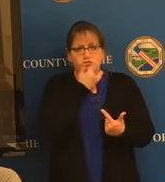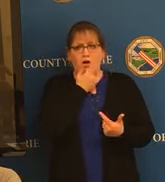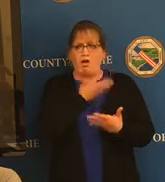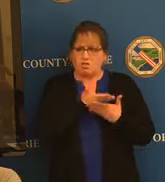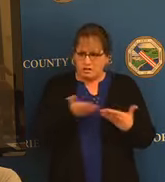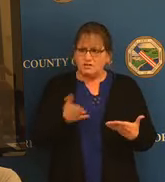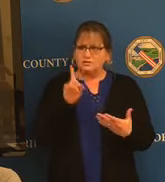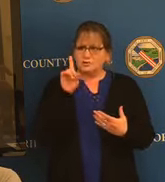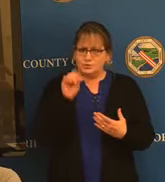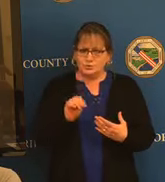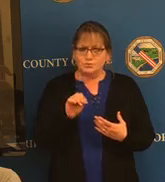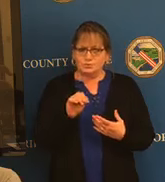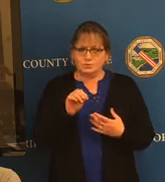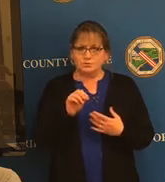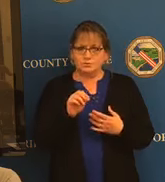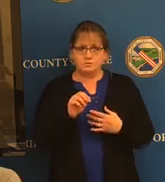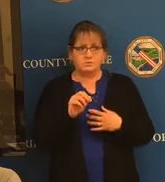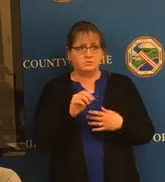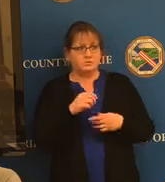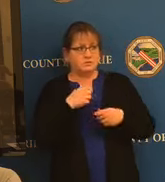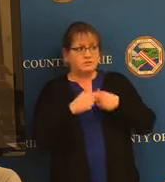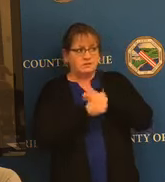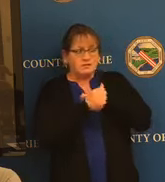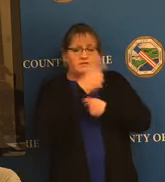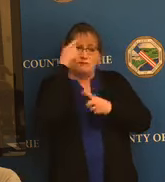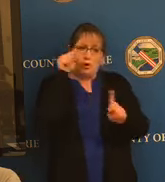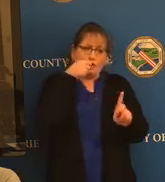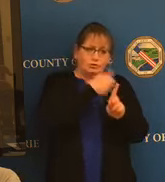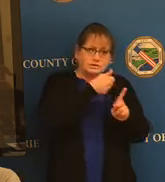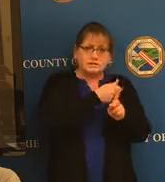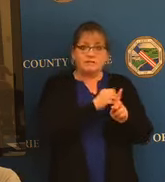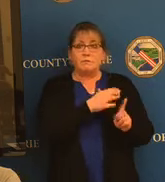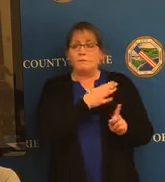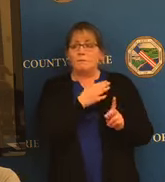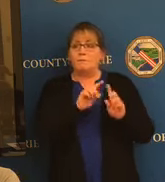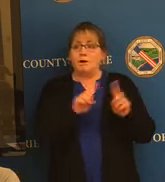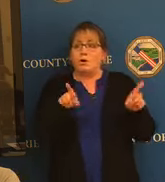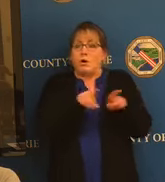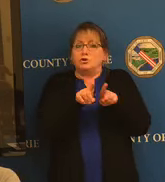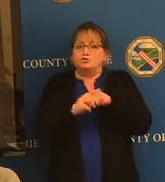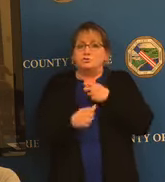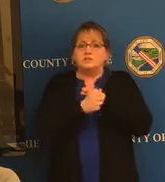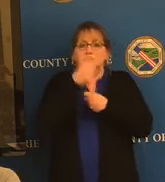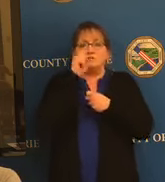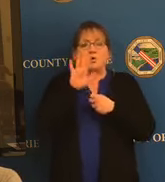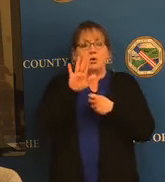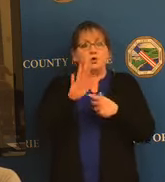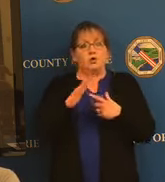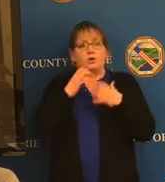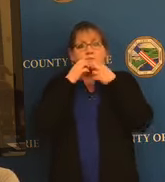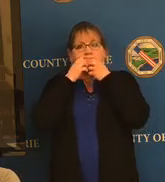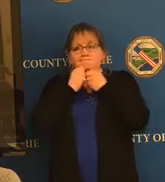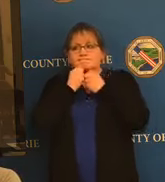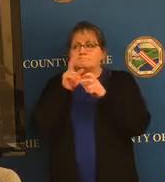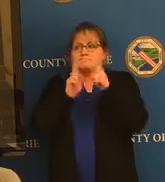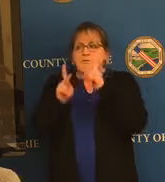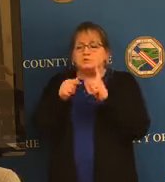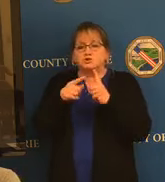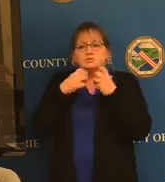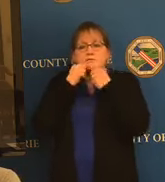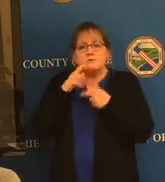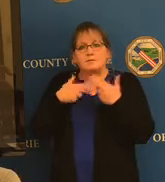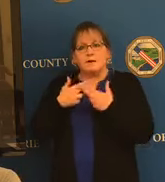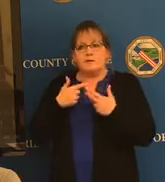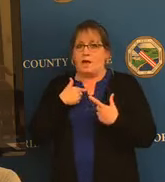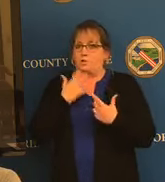send. It's also endangering your life and potentially your loved ones. I was very angry last night when I got